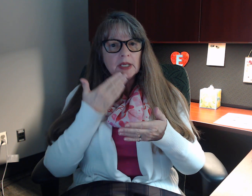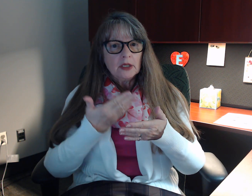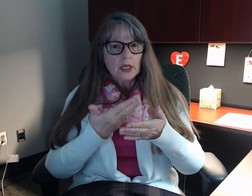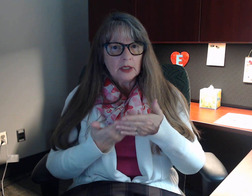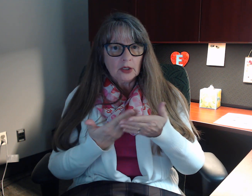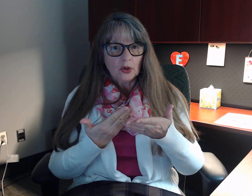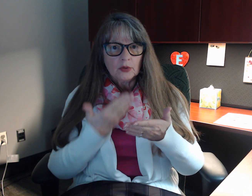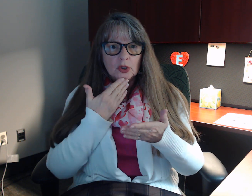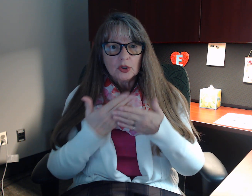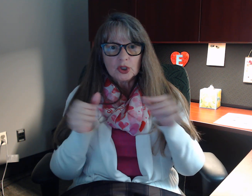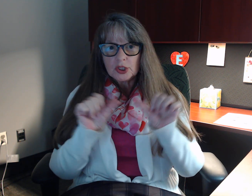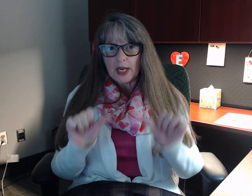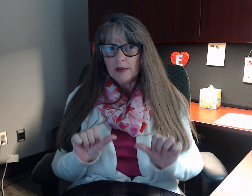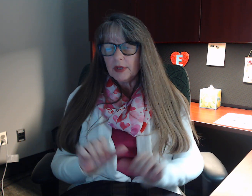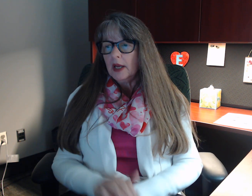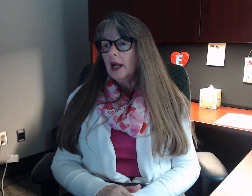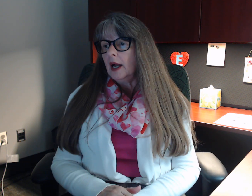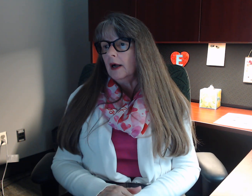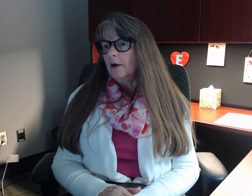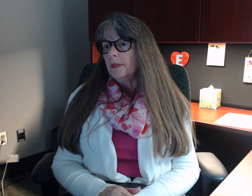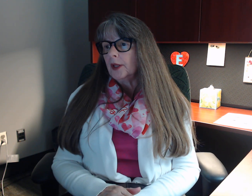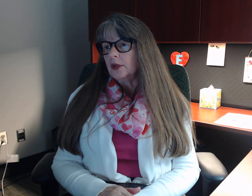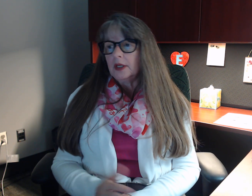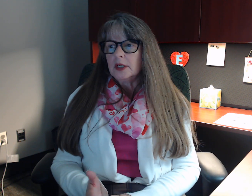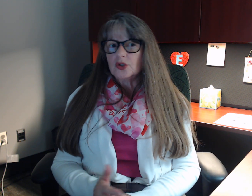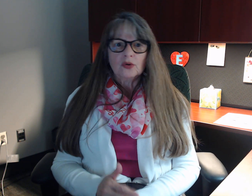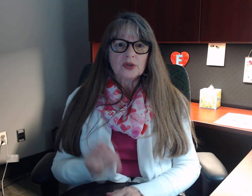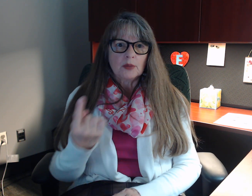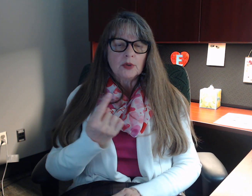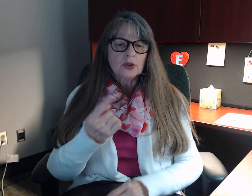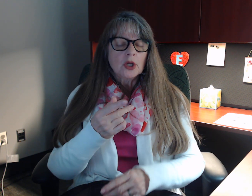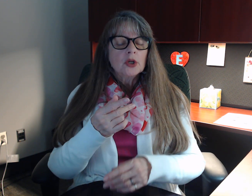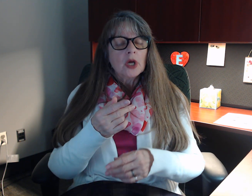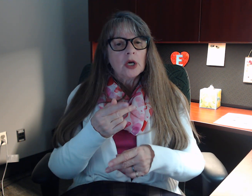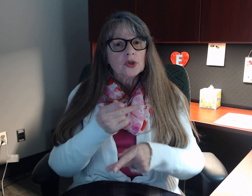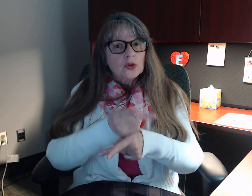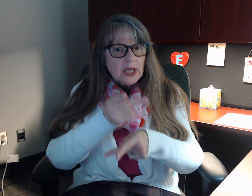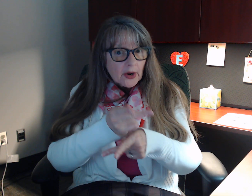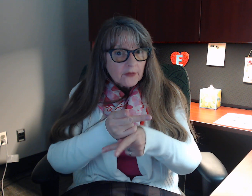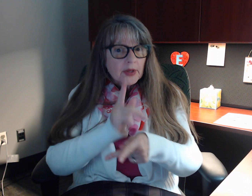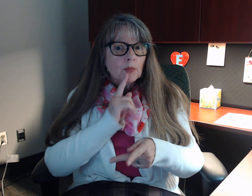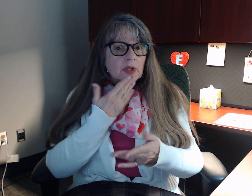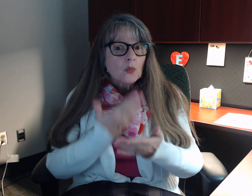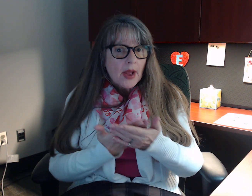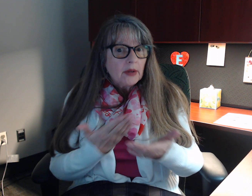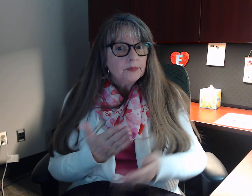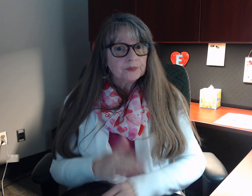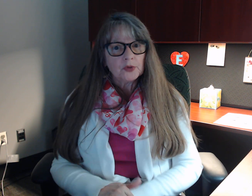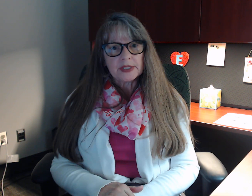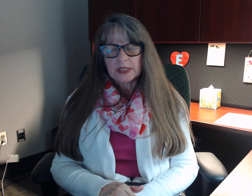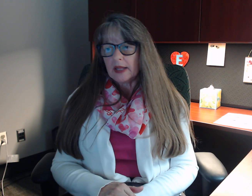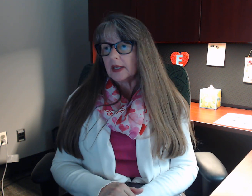be, in good shape, good condition, or someone took care of them really well. You can say it that